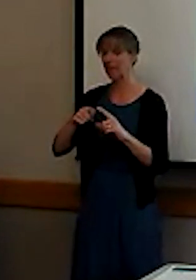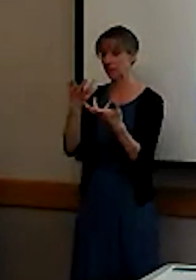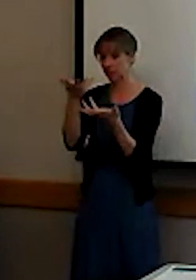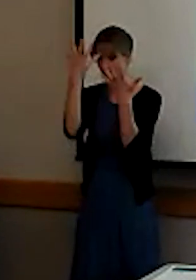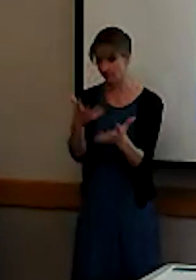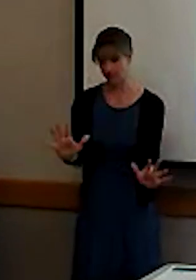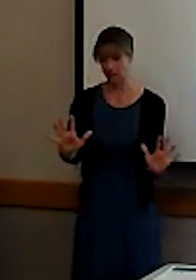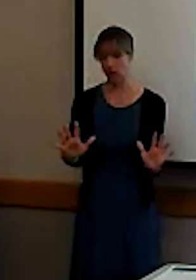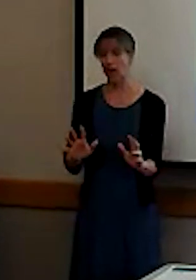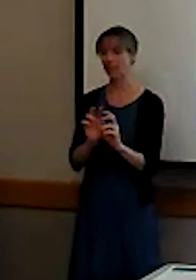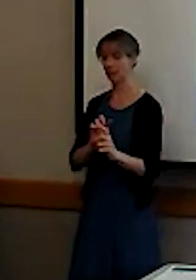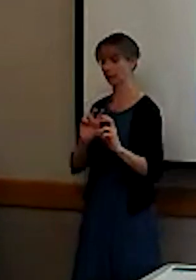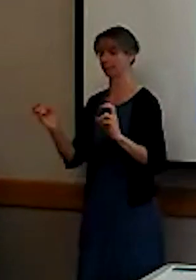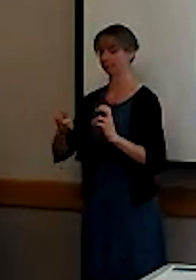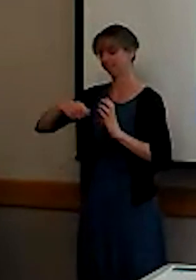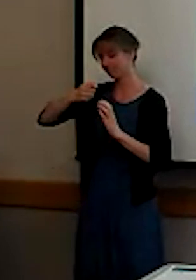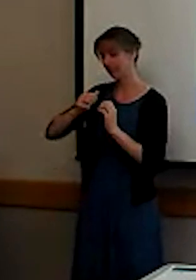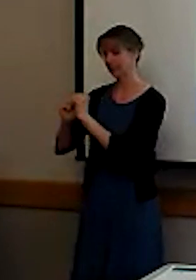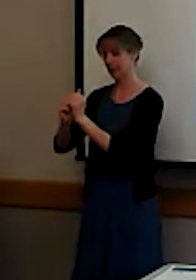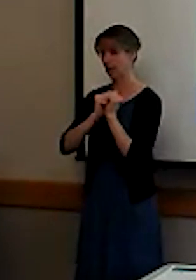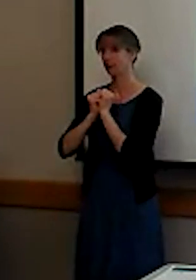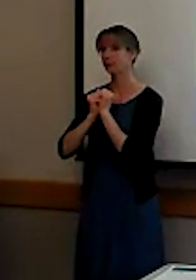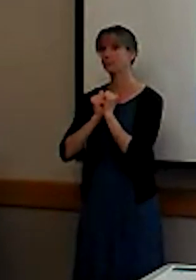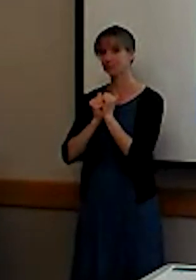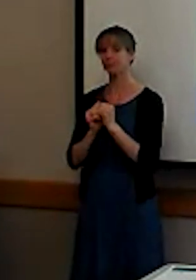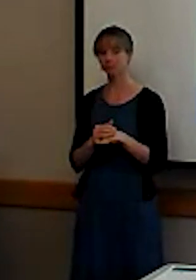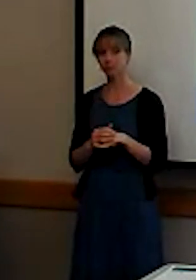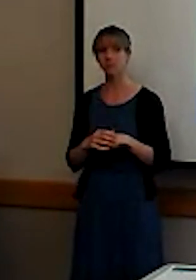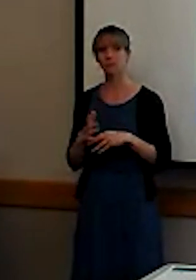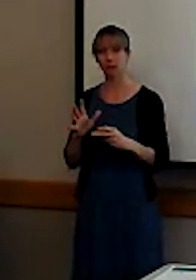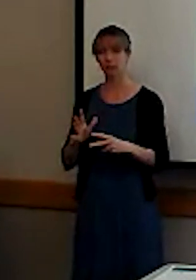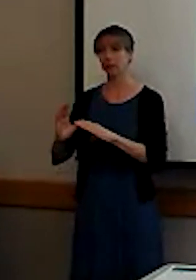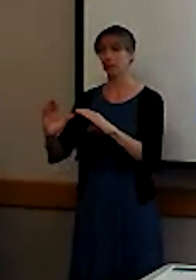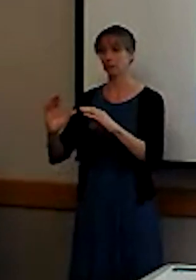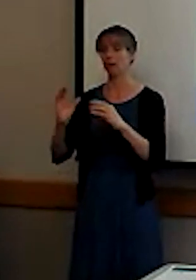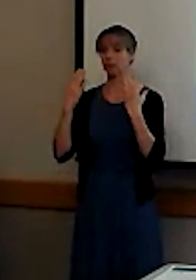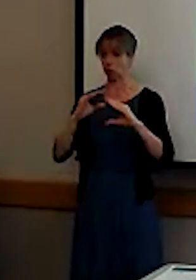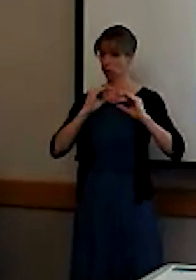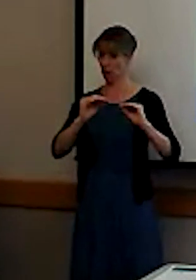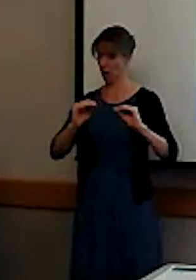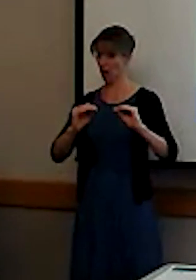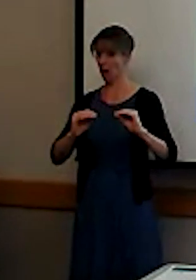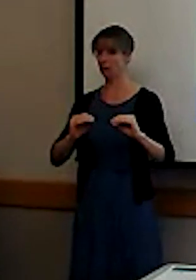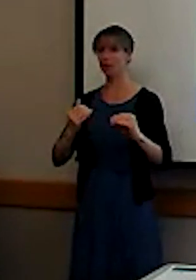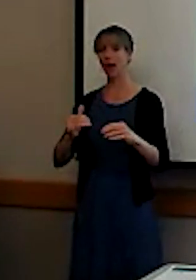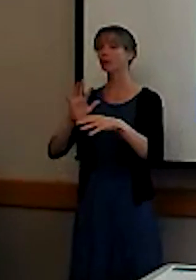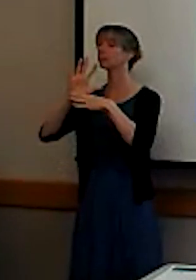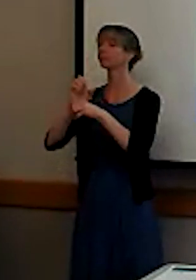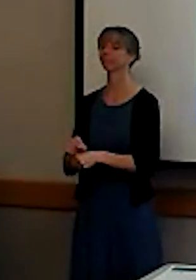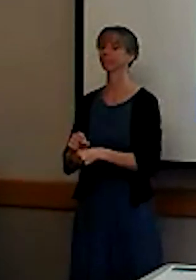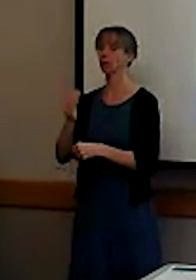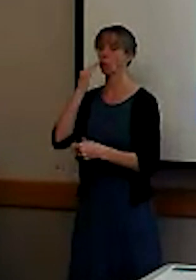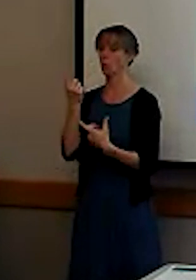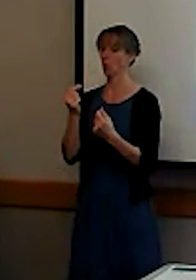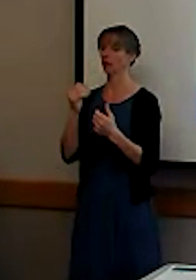done. So that is one of the things that I've taught and we've taught them, and that now it's a routine. So